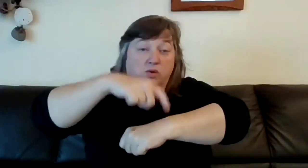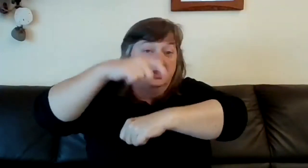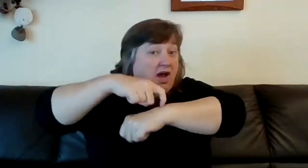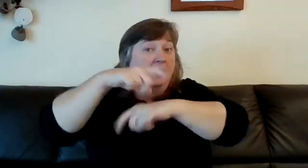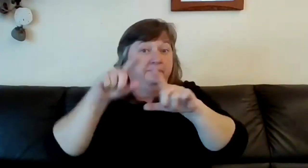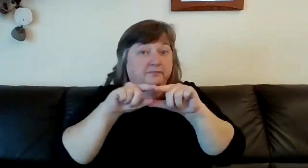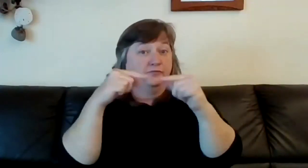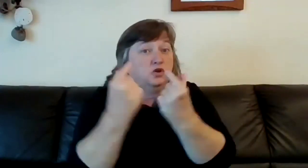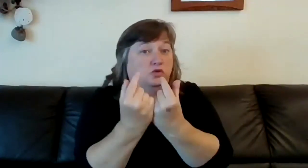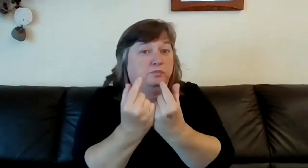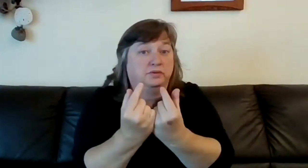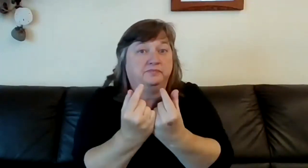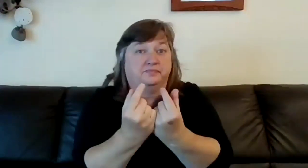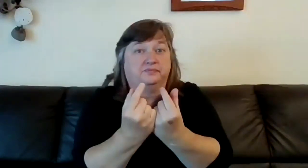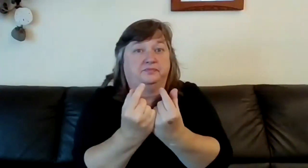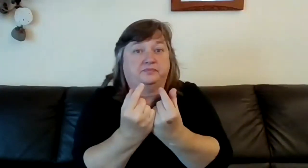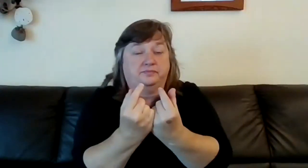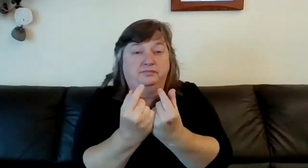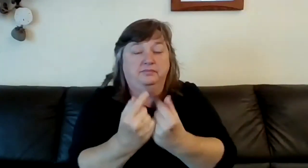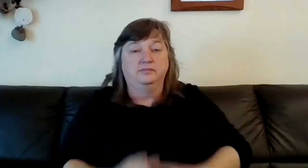Or time for group.